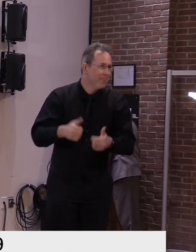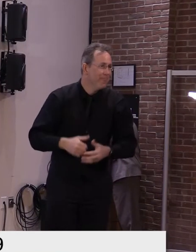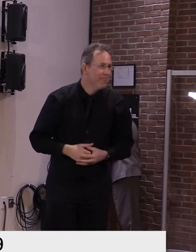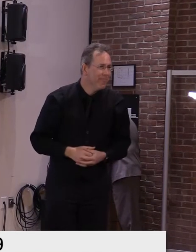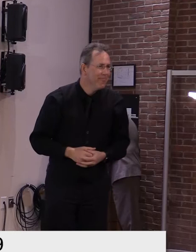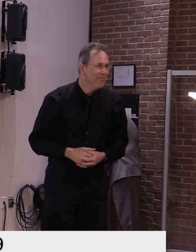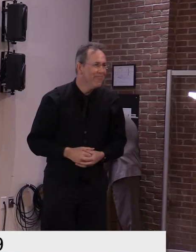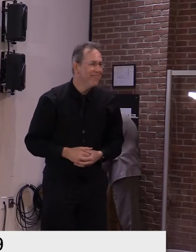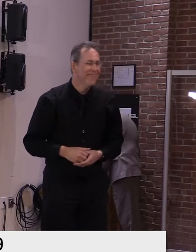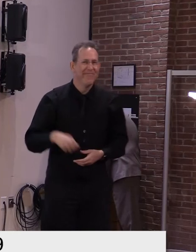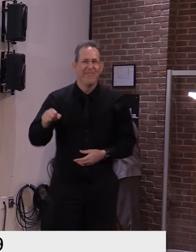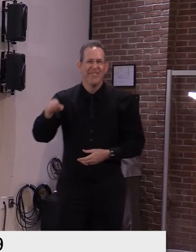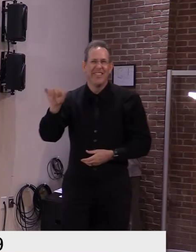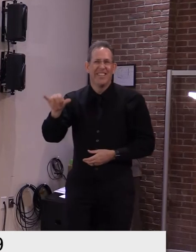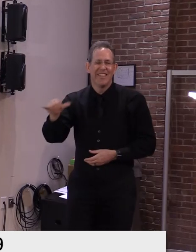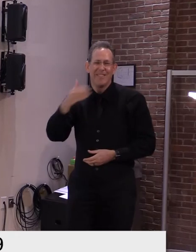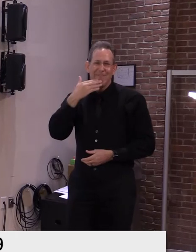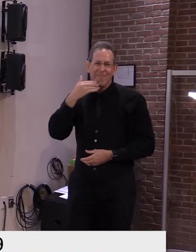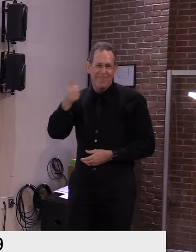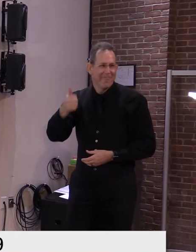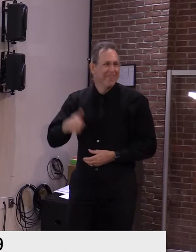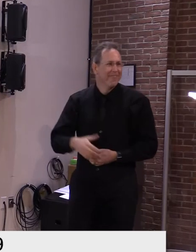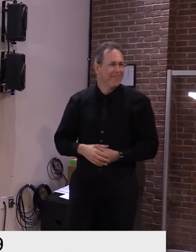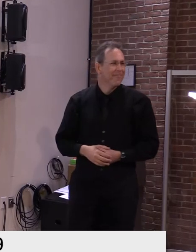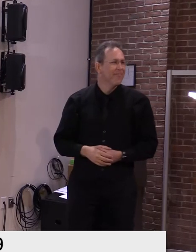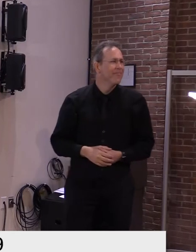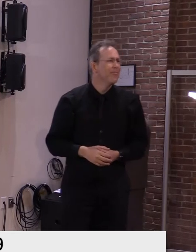Okay, thank you. Now the hardball question.